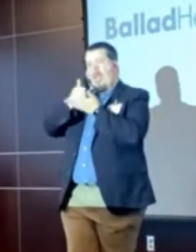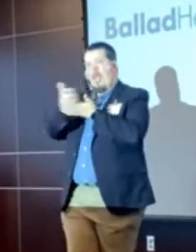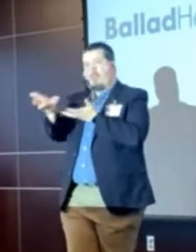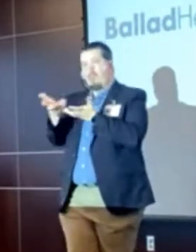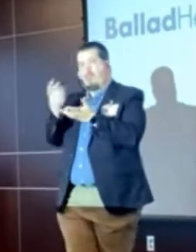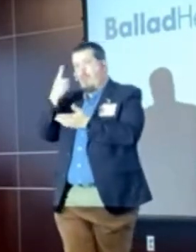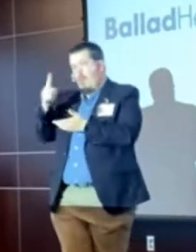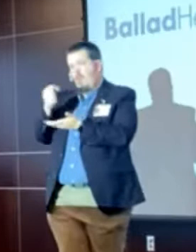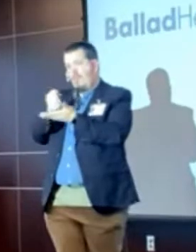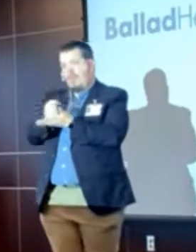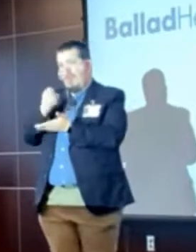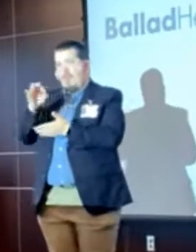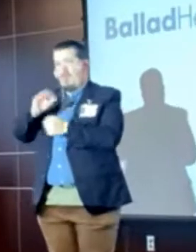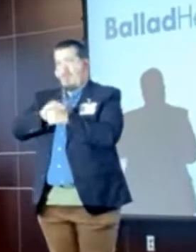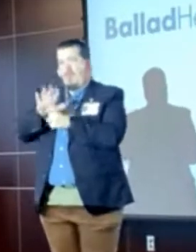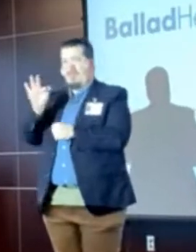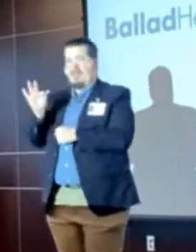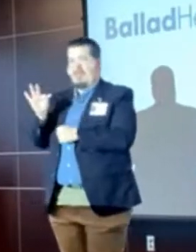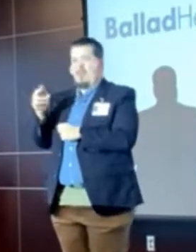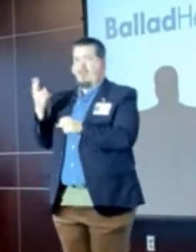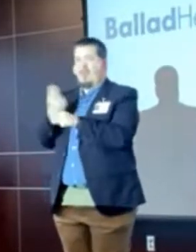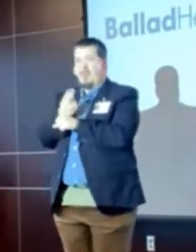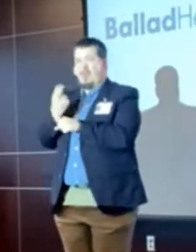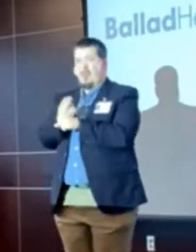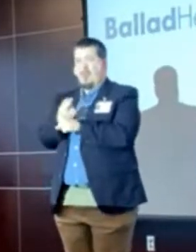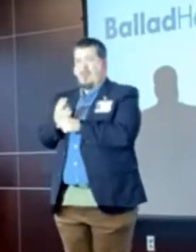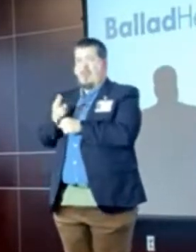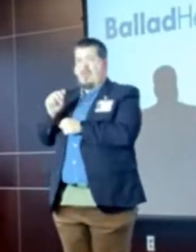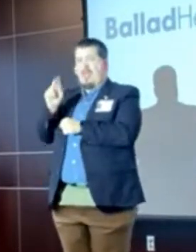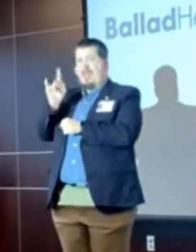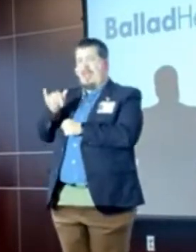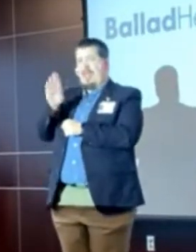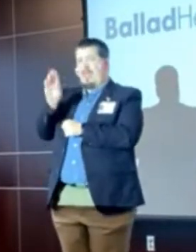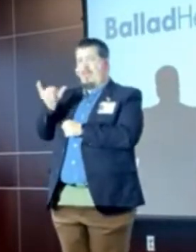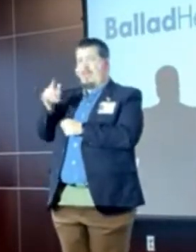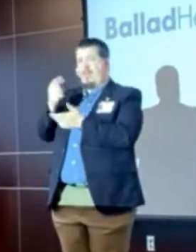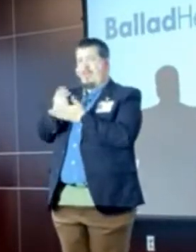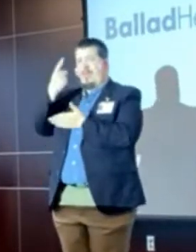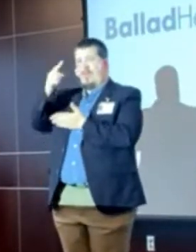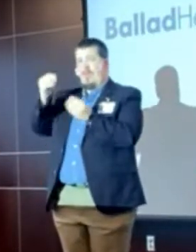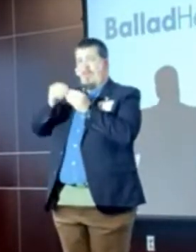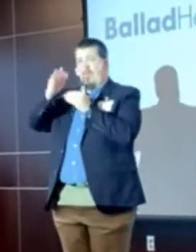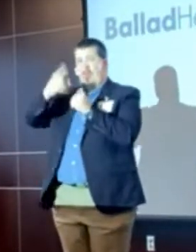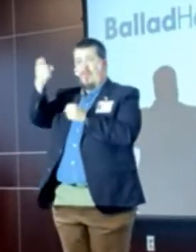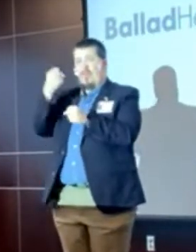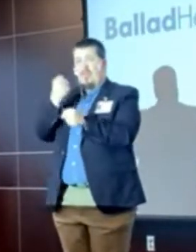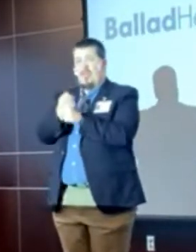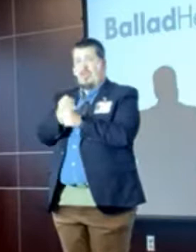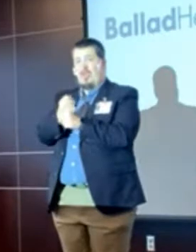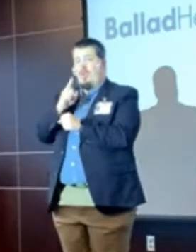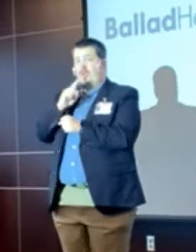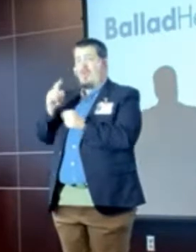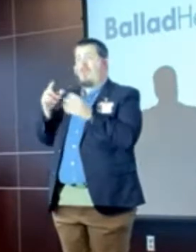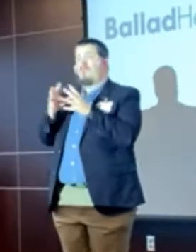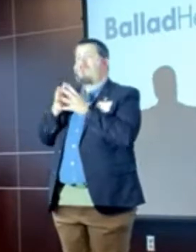of COVID-19. We've been using the antibody treatment for almost a year, and as I said, it's very,